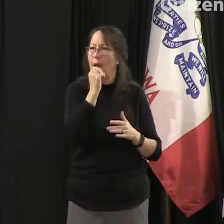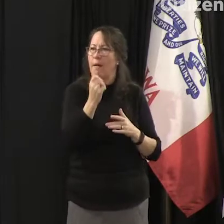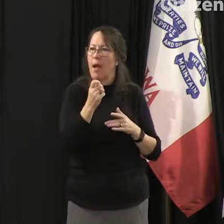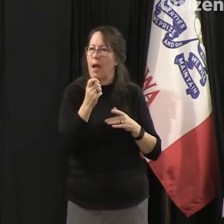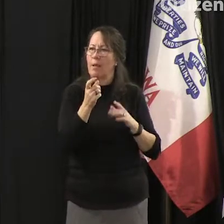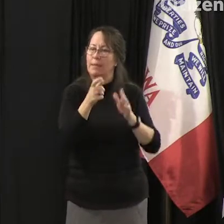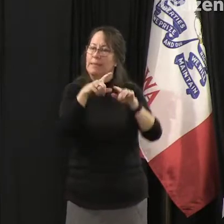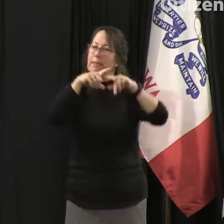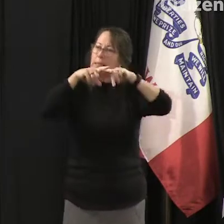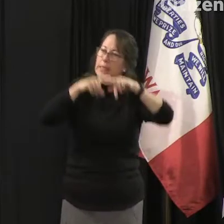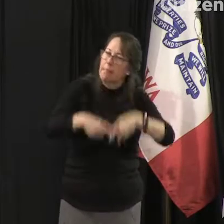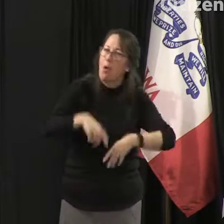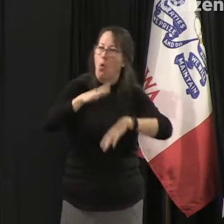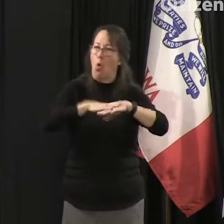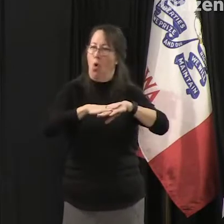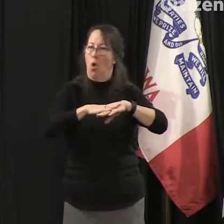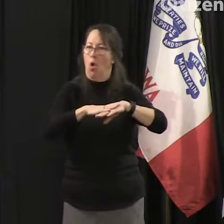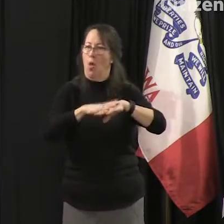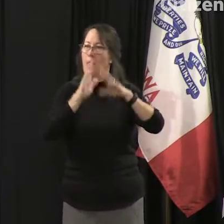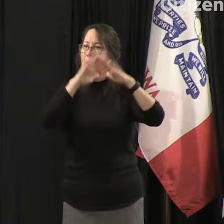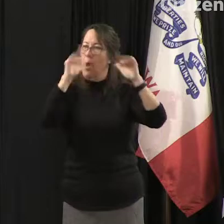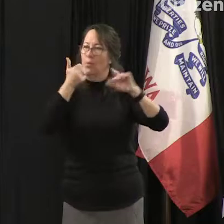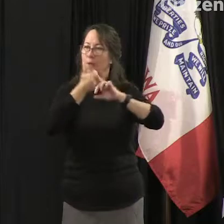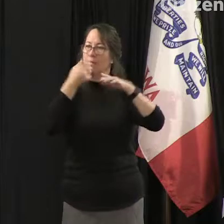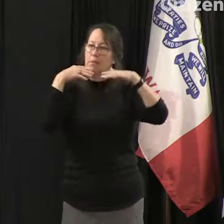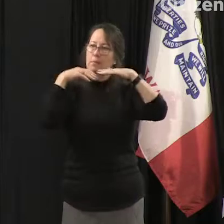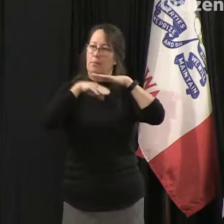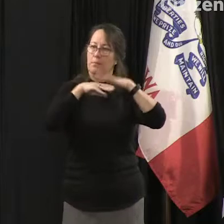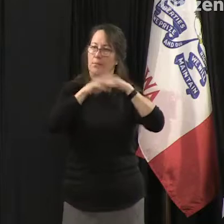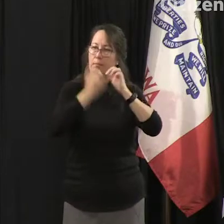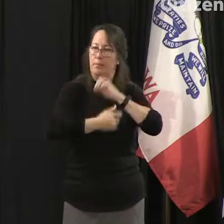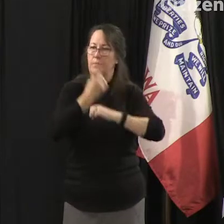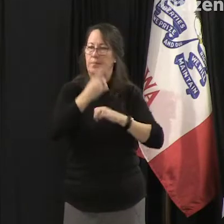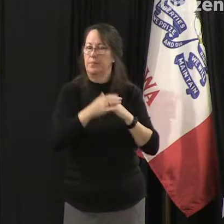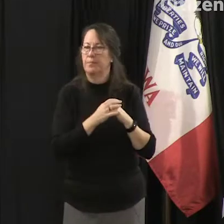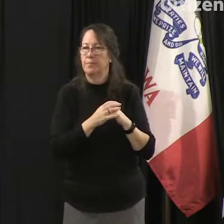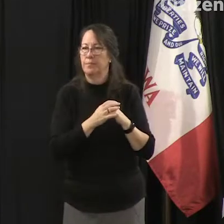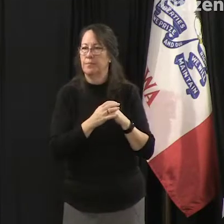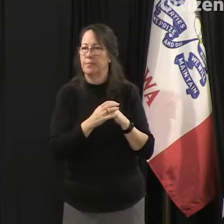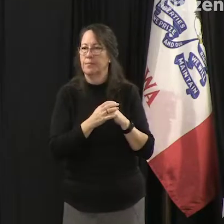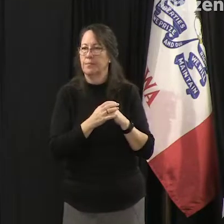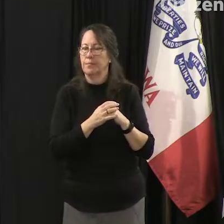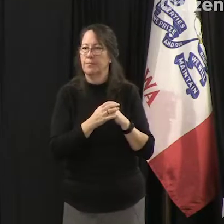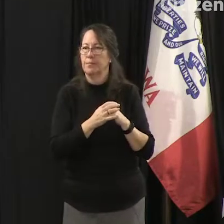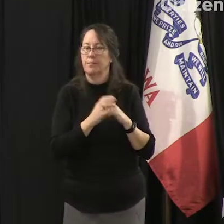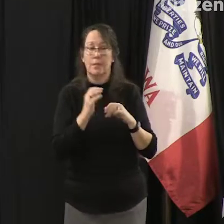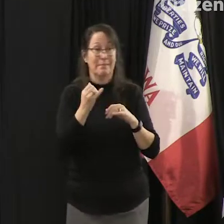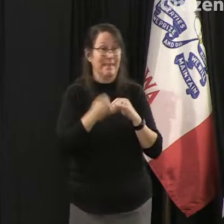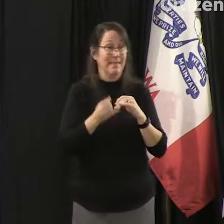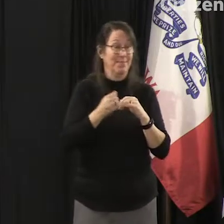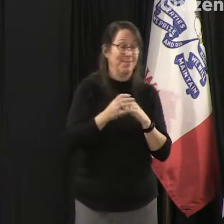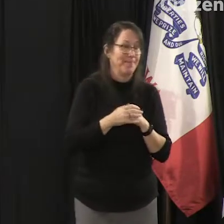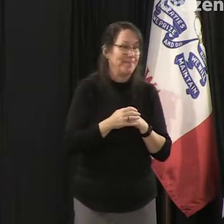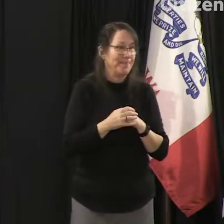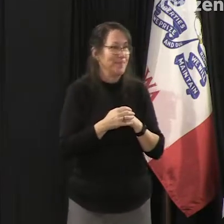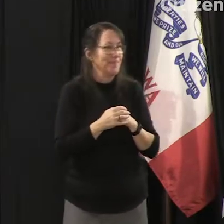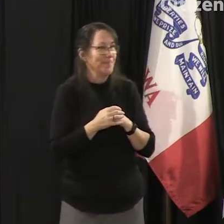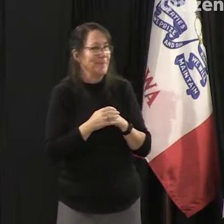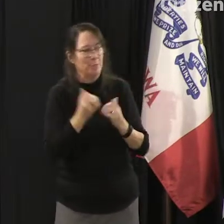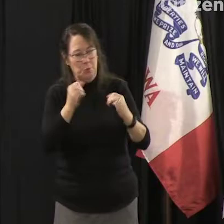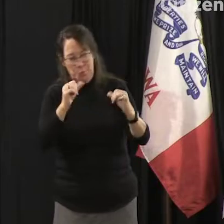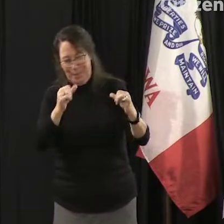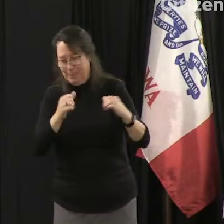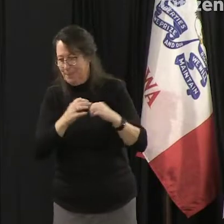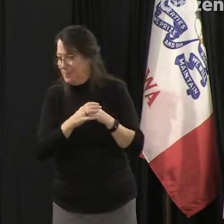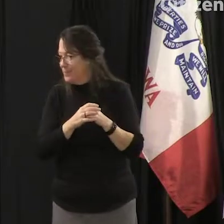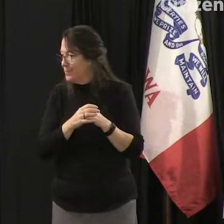make it contingent on them being accessible to everyone? Well, lastly, I've been trying